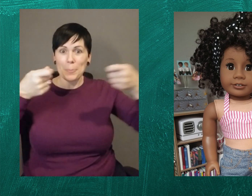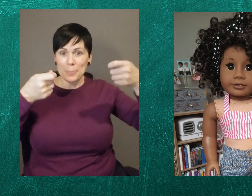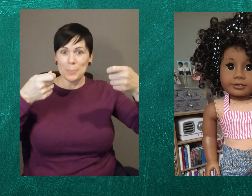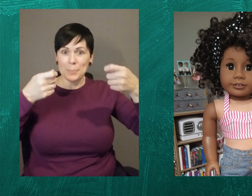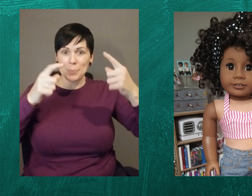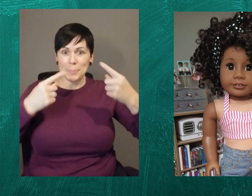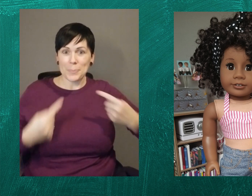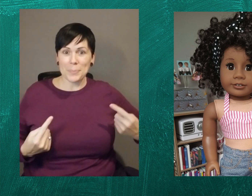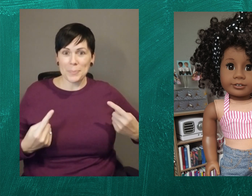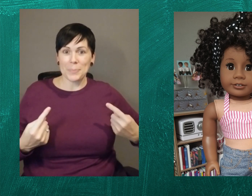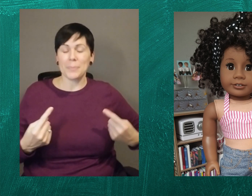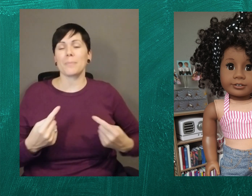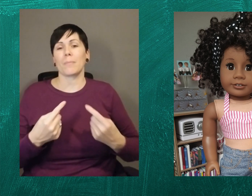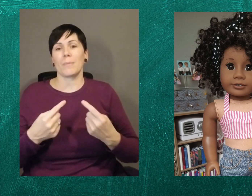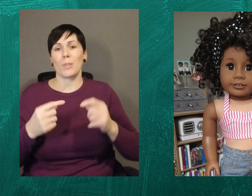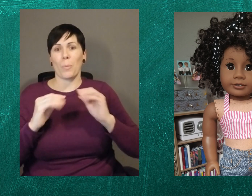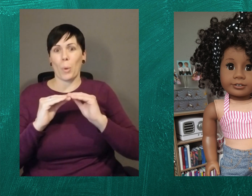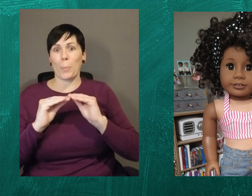beautiful.